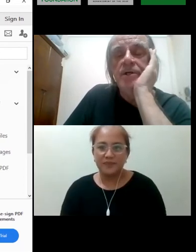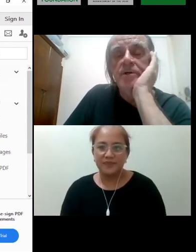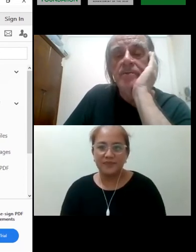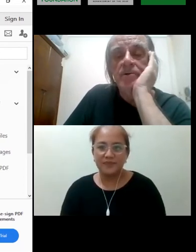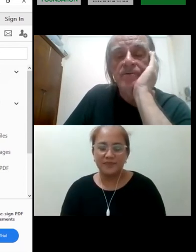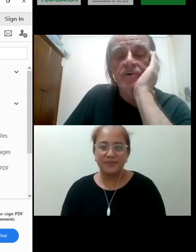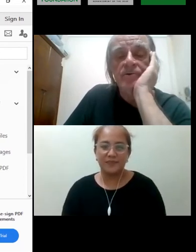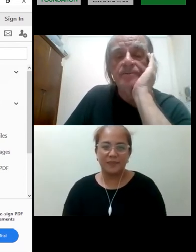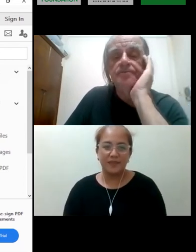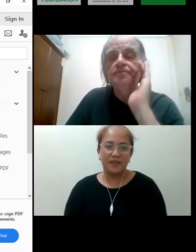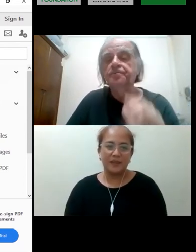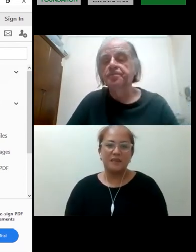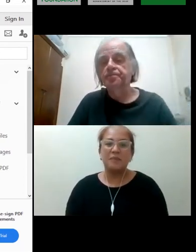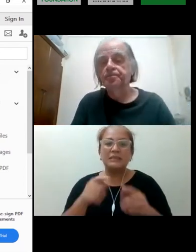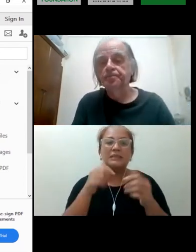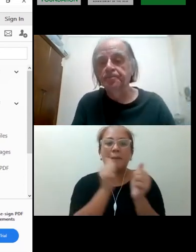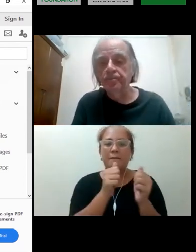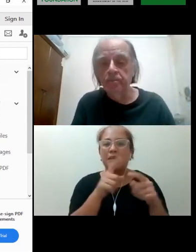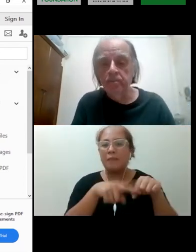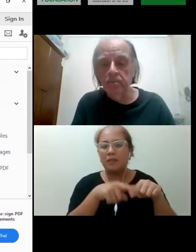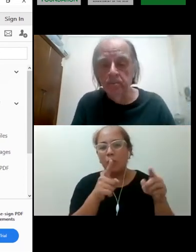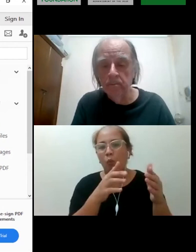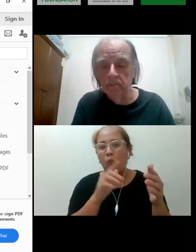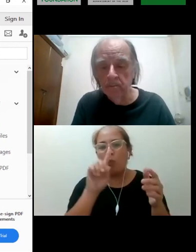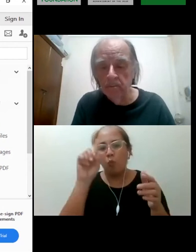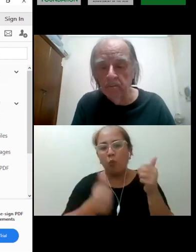which handshake goes first.